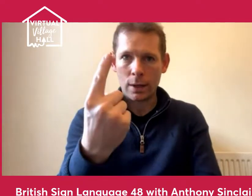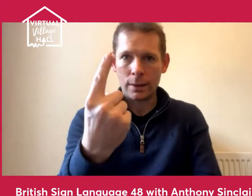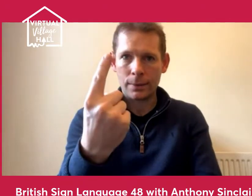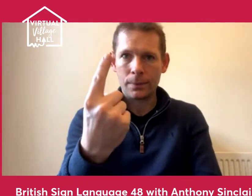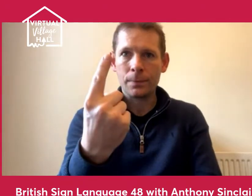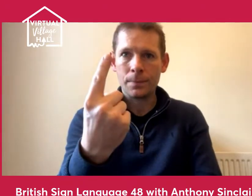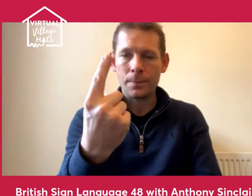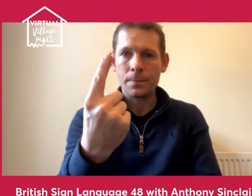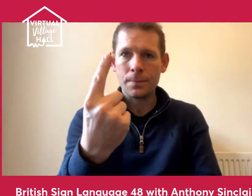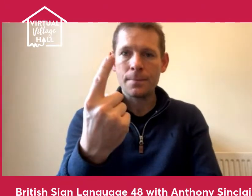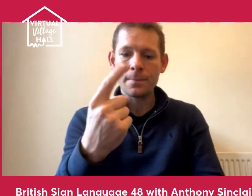1:15,